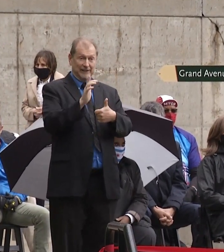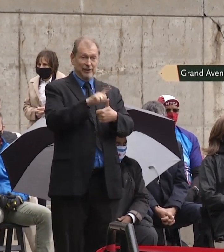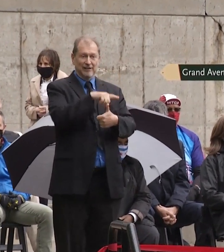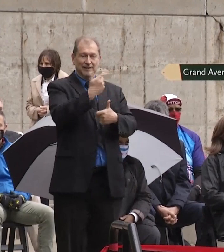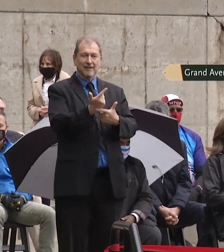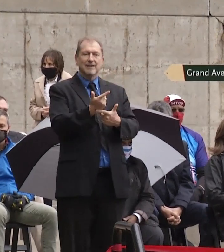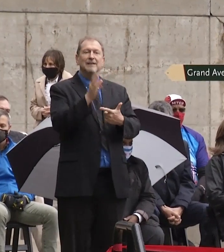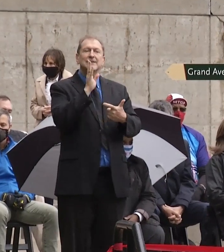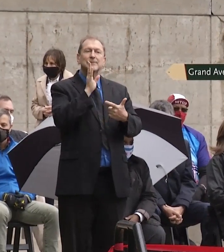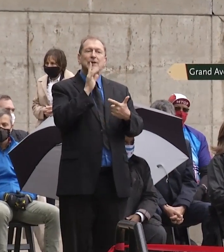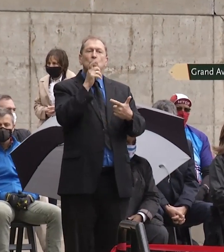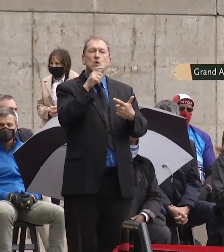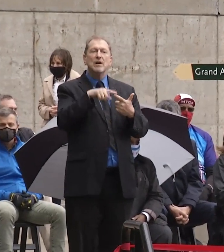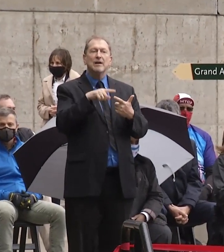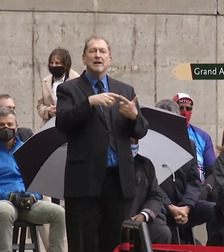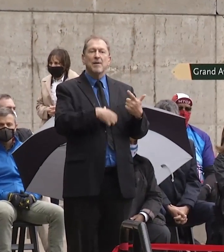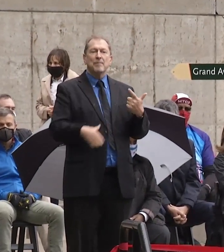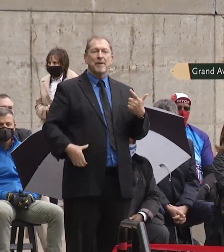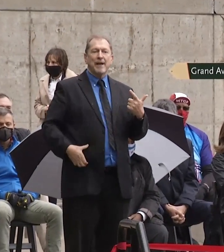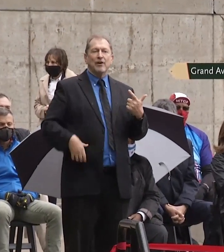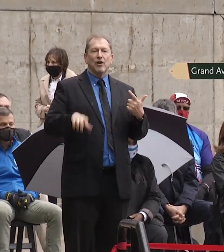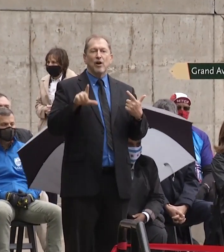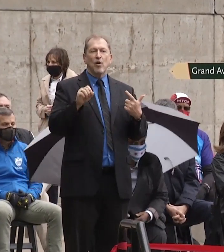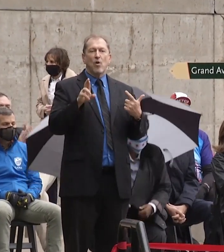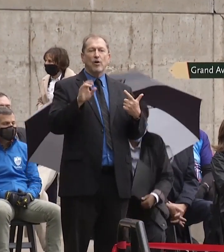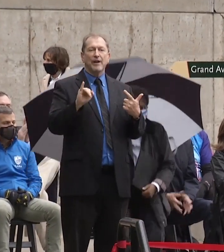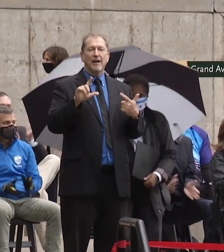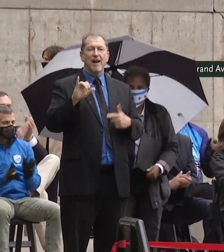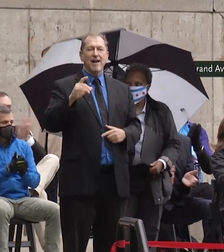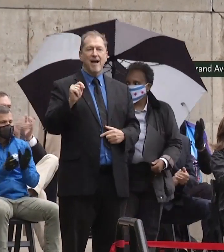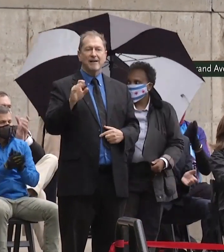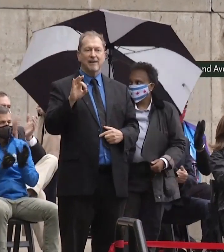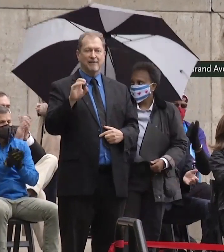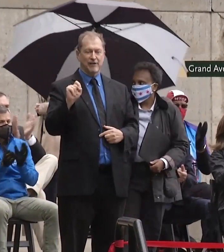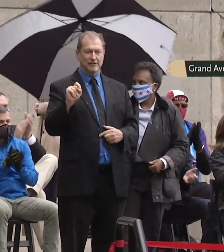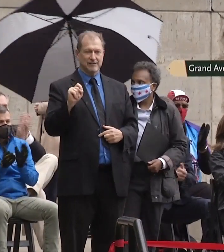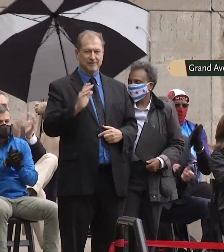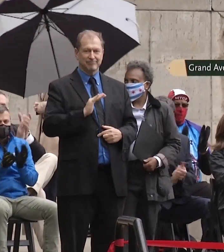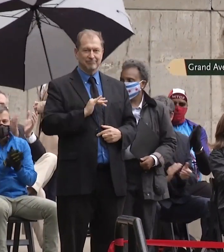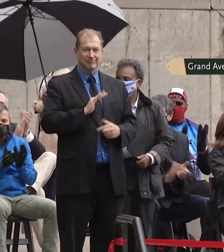you the Mayor of the City of Chicago, Mayor Lori Lightfoot.